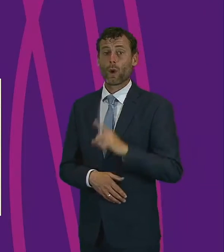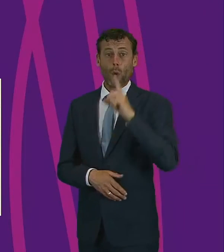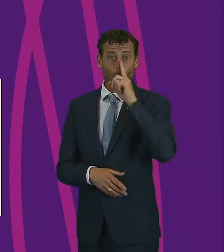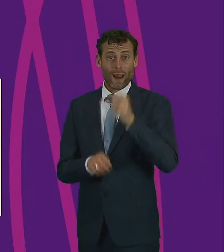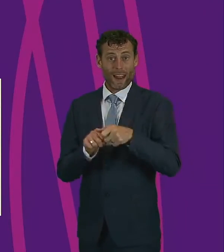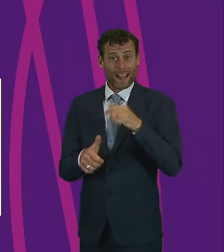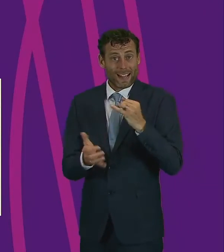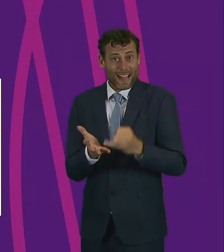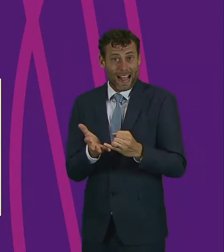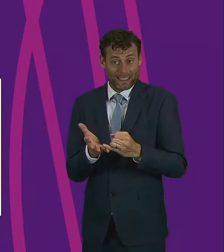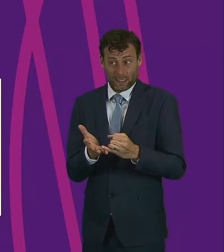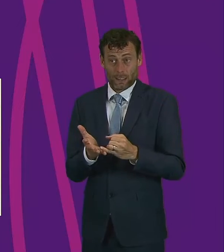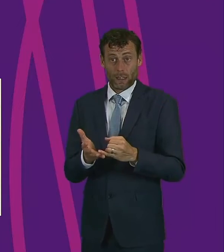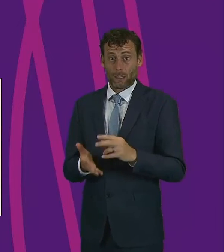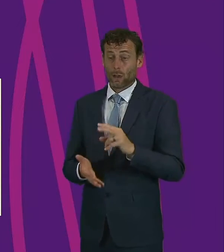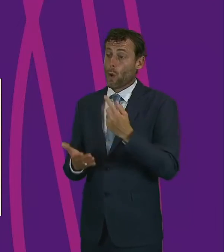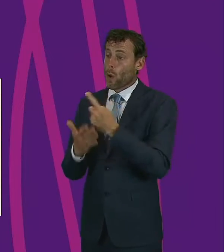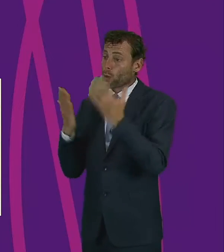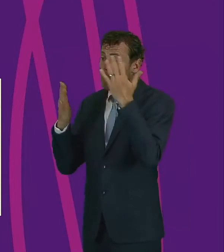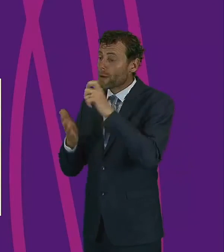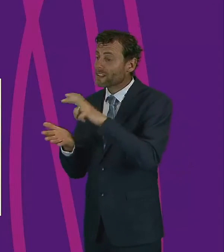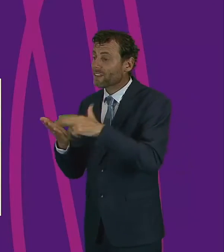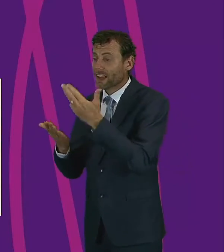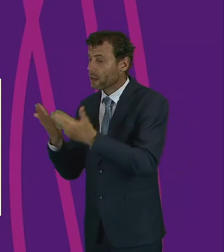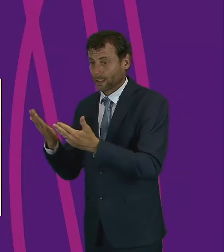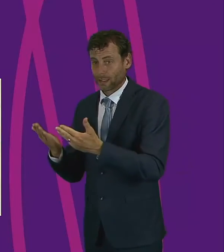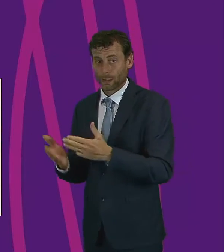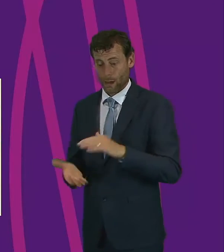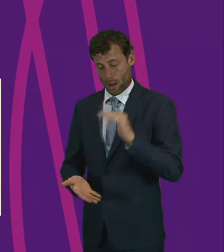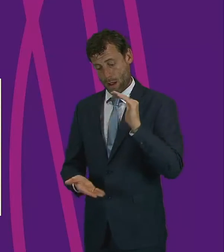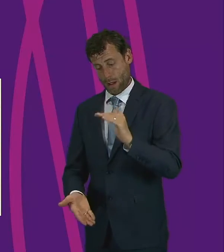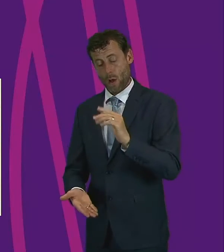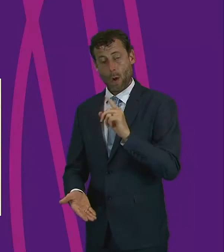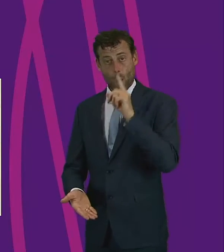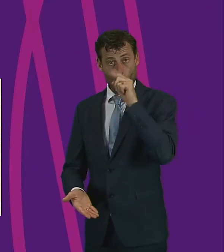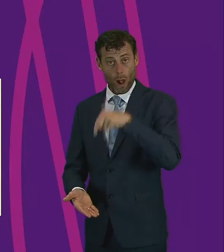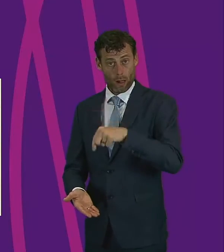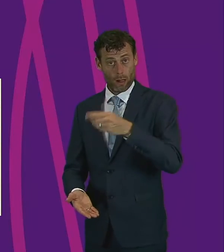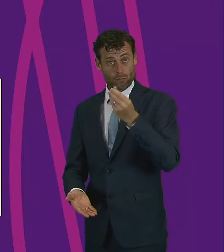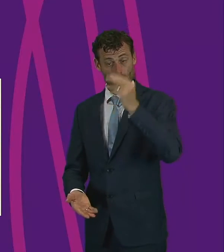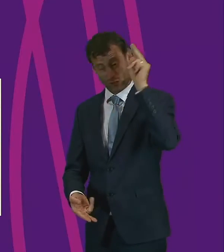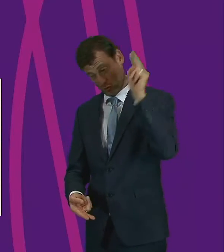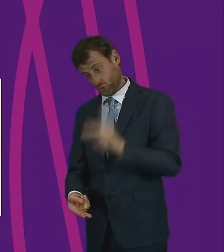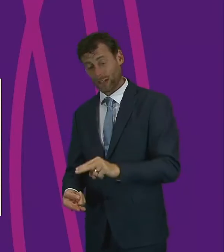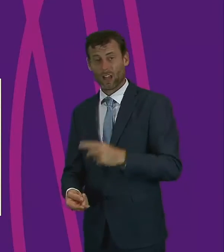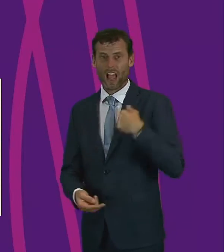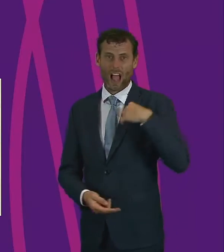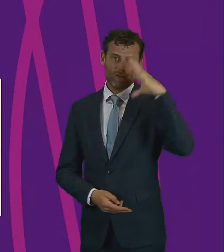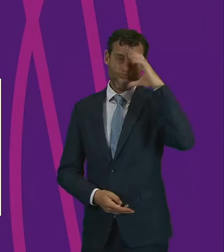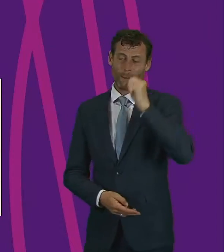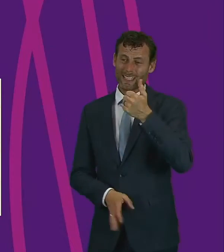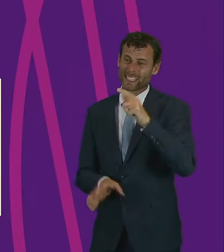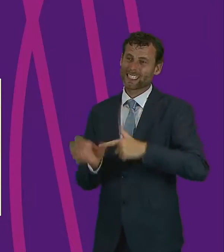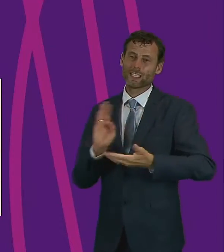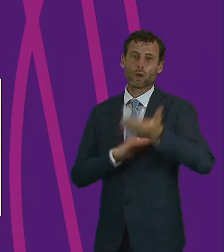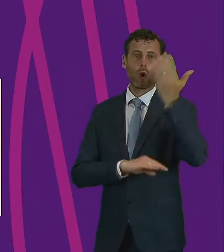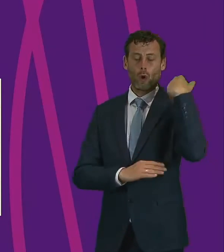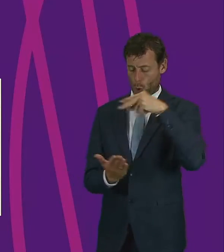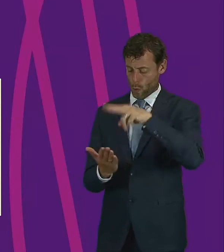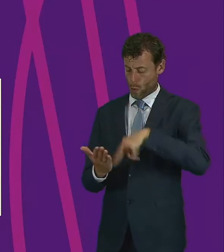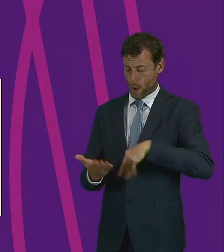barrel of oil has crashed. A mere 6 years ago, I recall a certain white paper had oil at $113